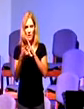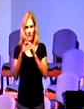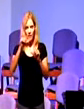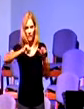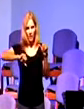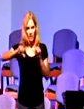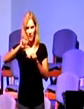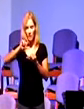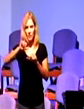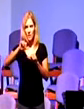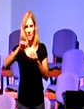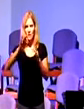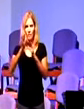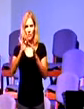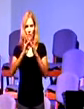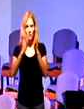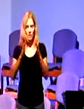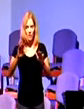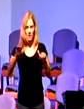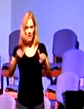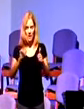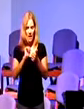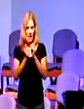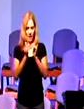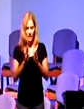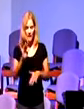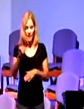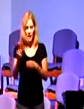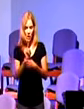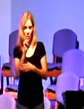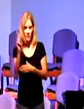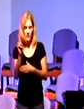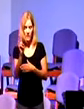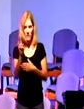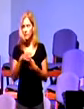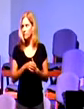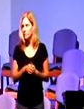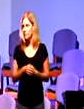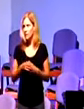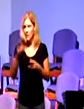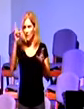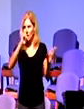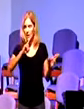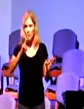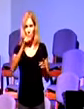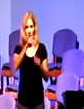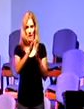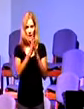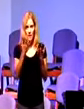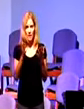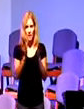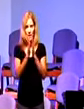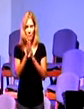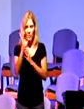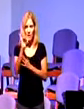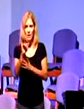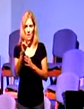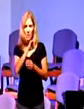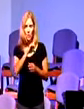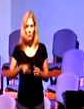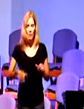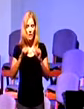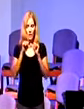Fellowship of Christian Athletes chapter and that university. And let's just honor what Elizabeth asked, and let's pray that the Lord